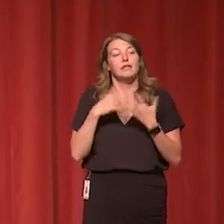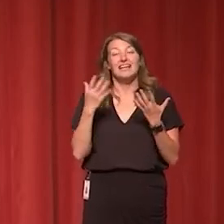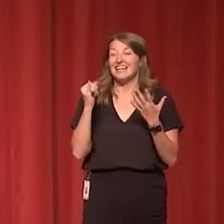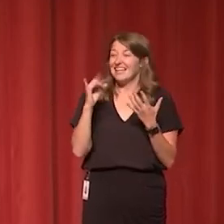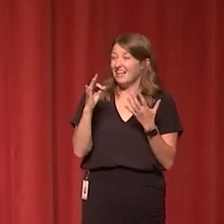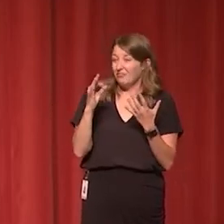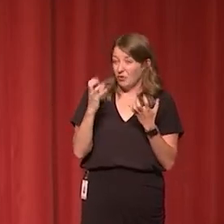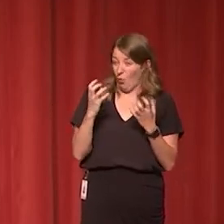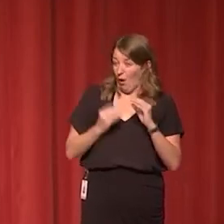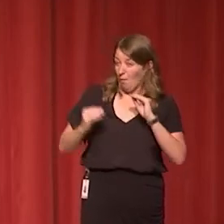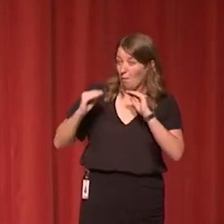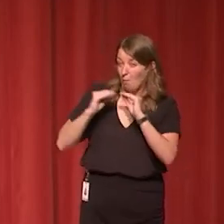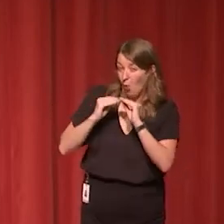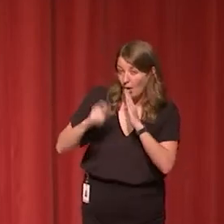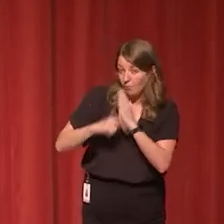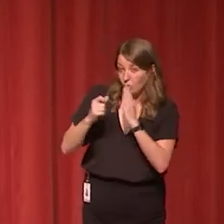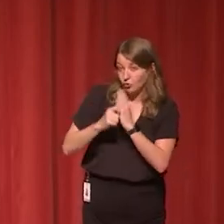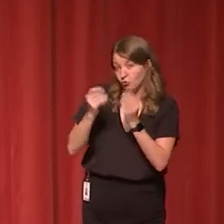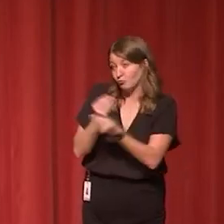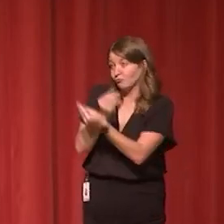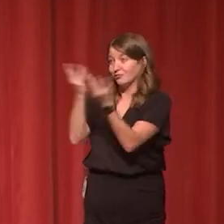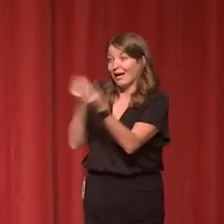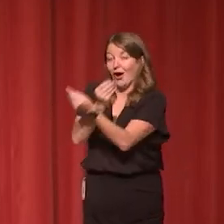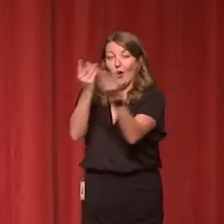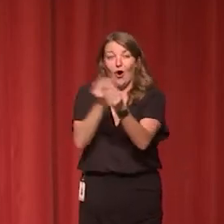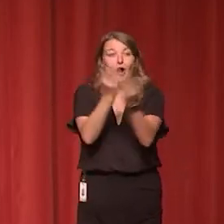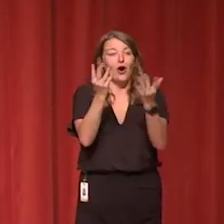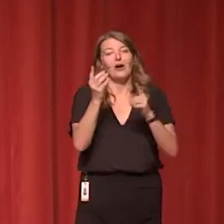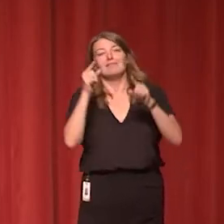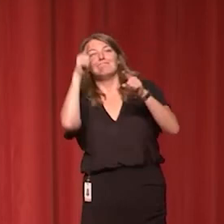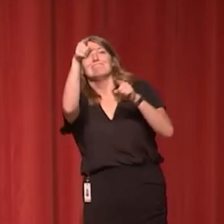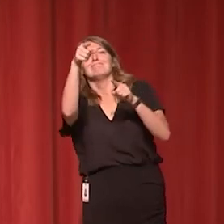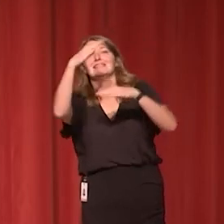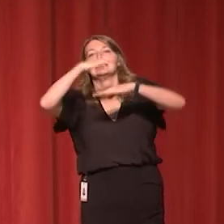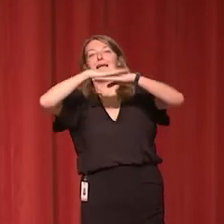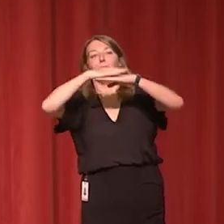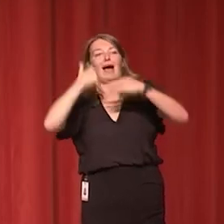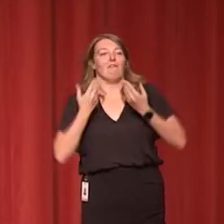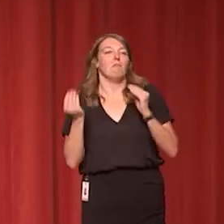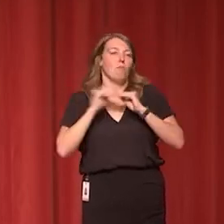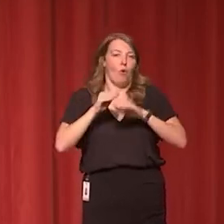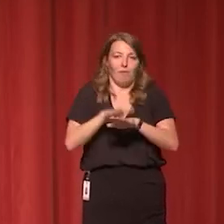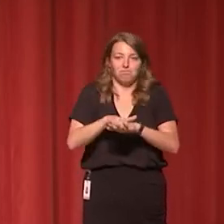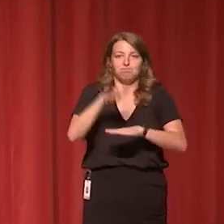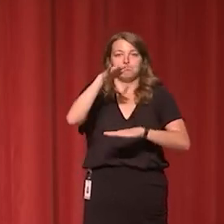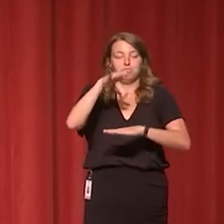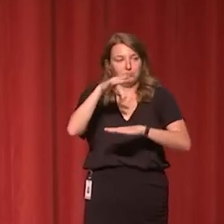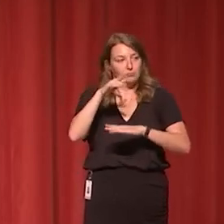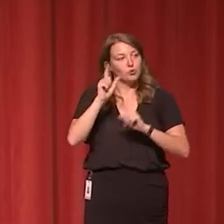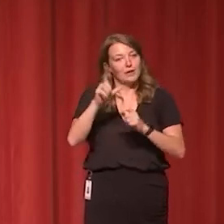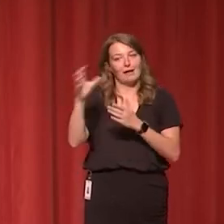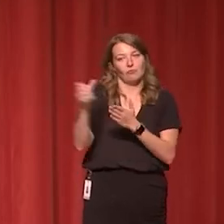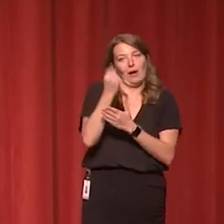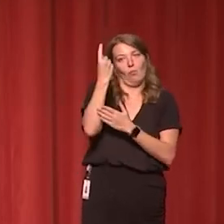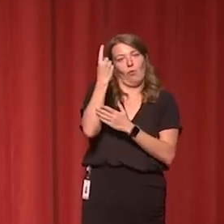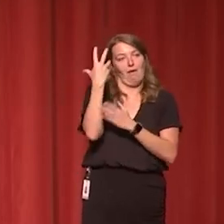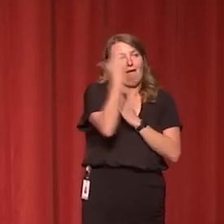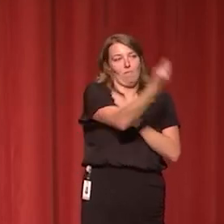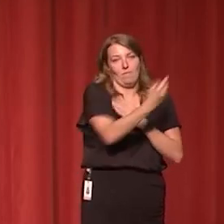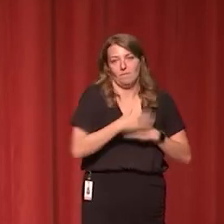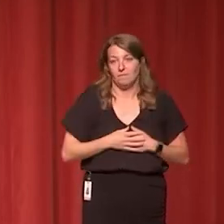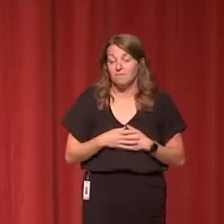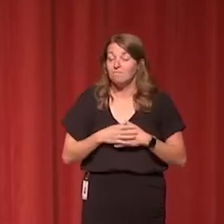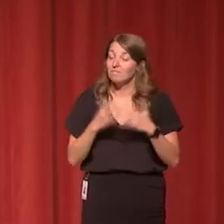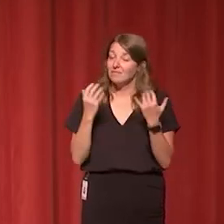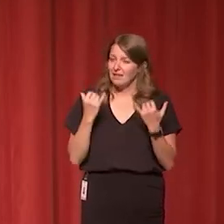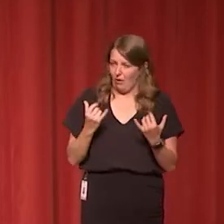like extra brochures to share with your friends and family, we'll have some on a table just outside this room for you to pick up on your way out. Now, what we're